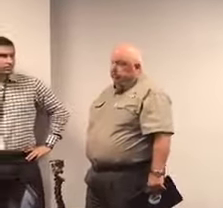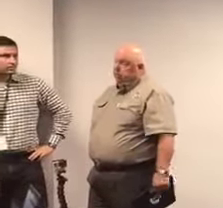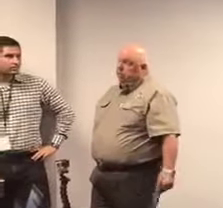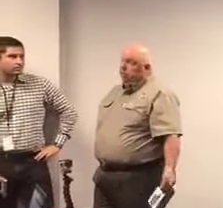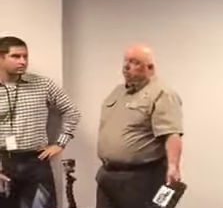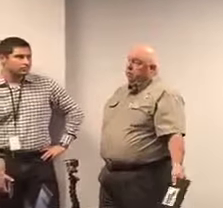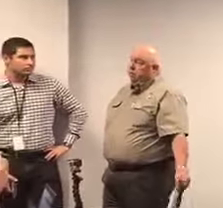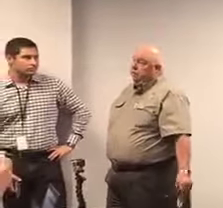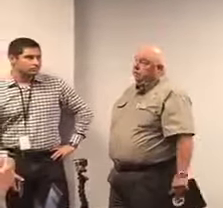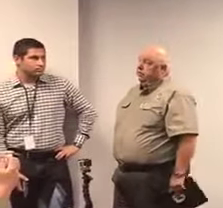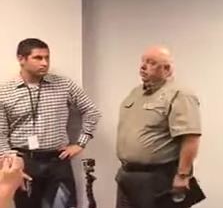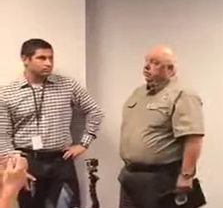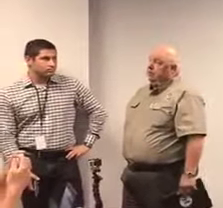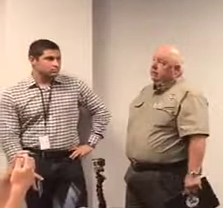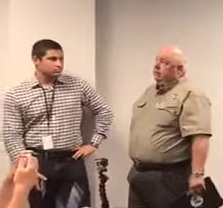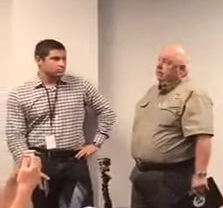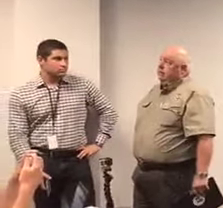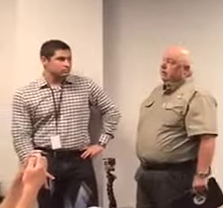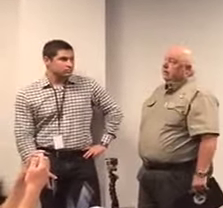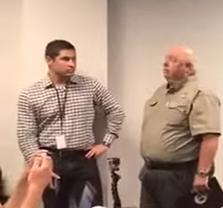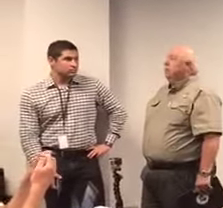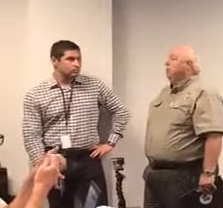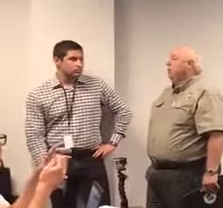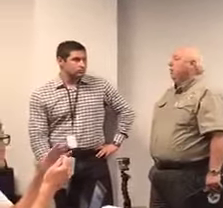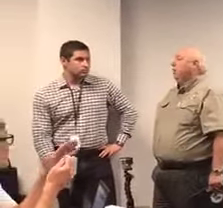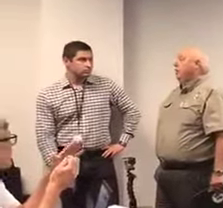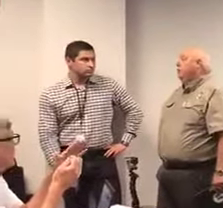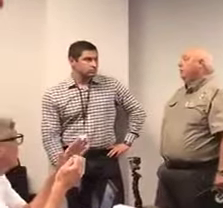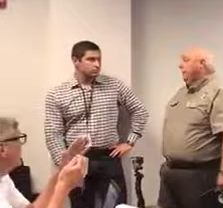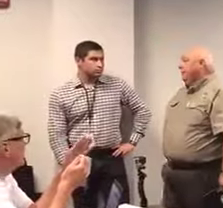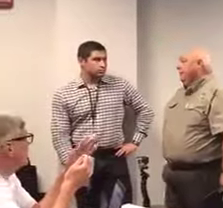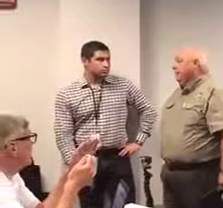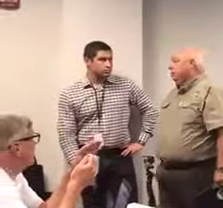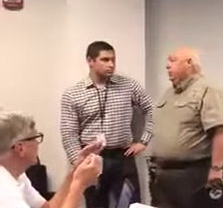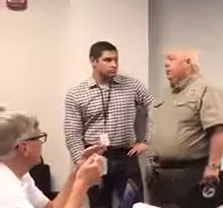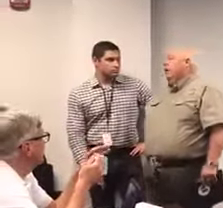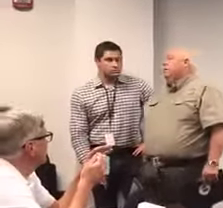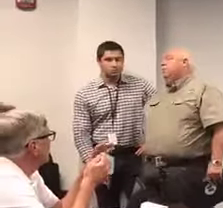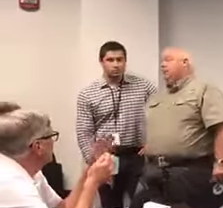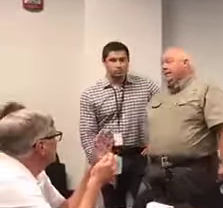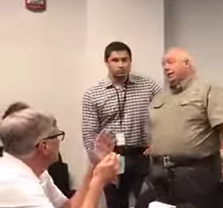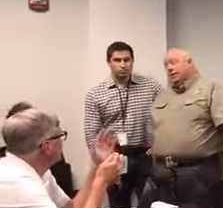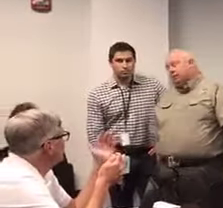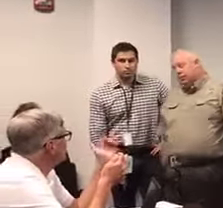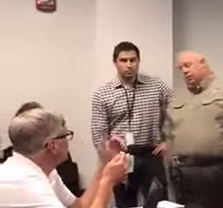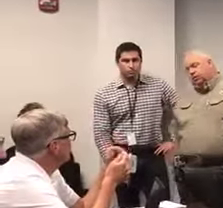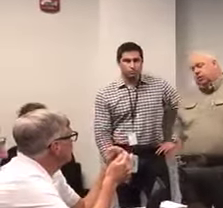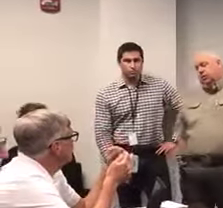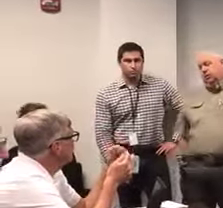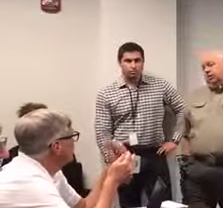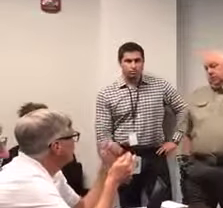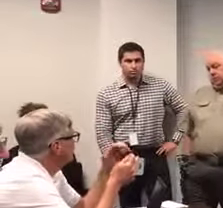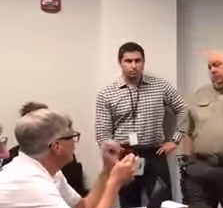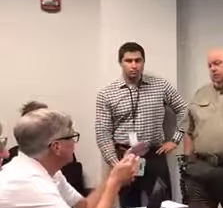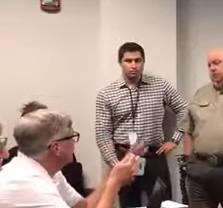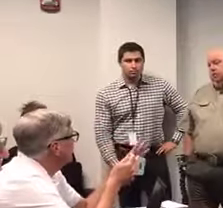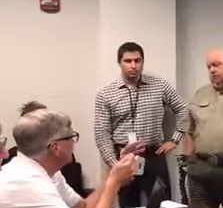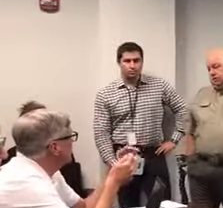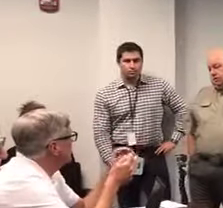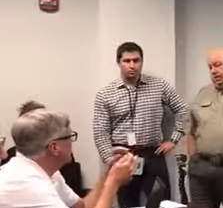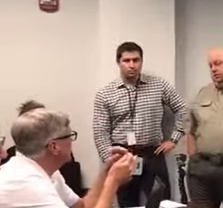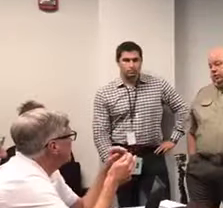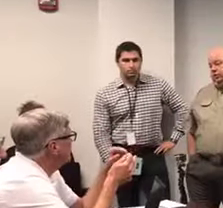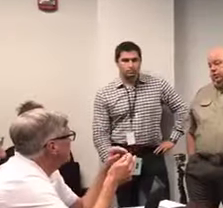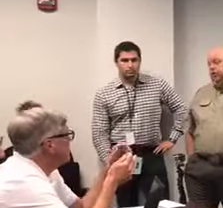Right. Well, if we don't open the more gallons, and that would put more water into the basin. Yeah. So on. It would still divert